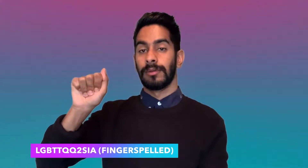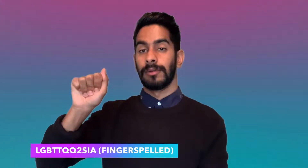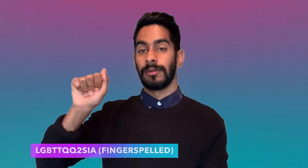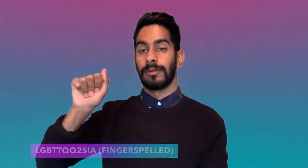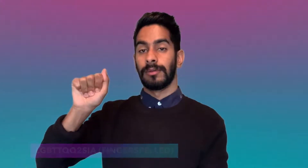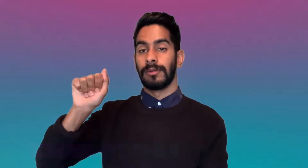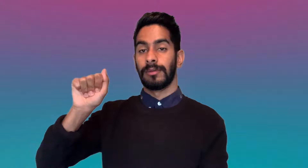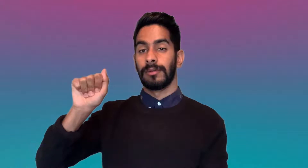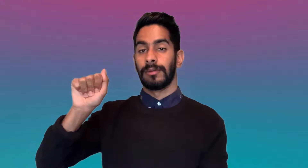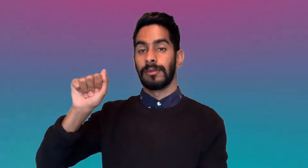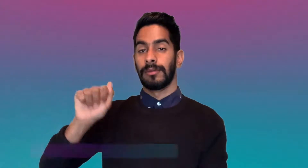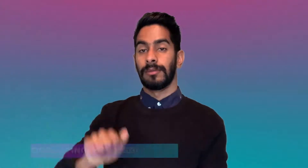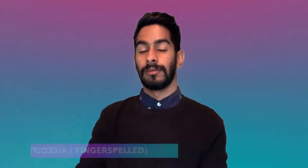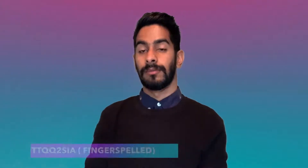LGBTQQ2SIA.